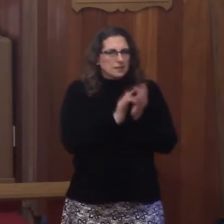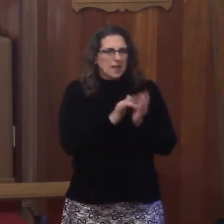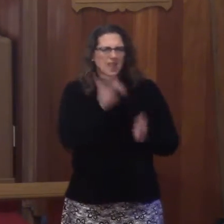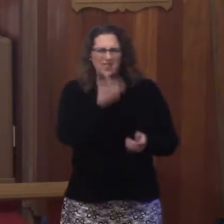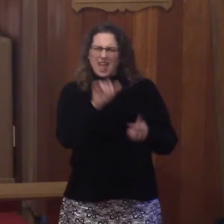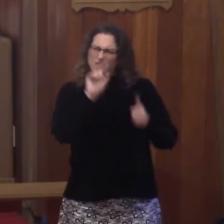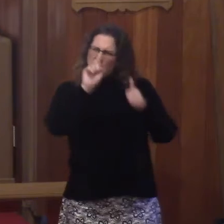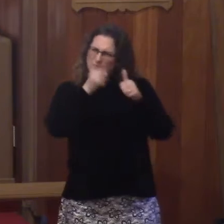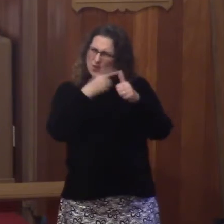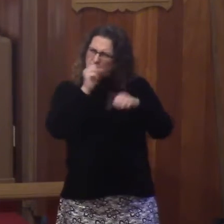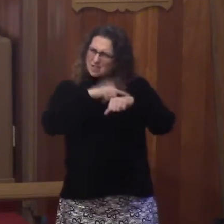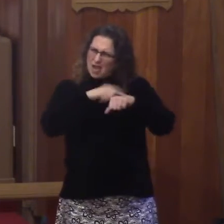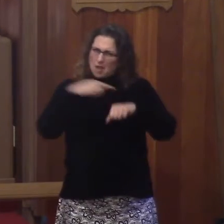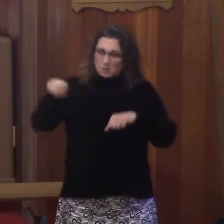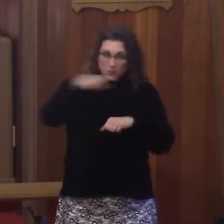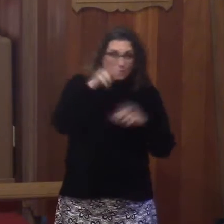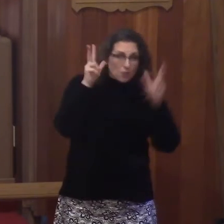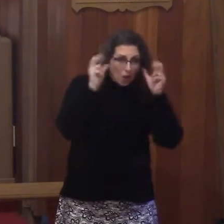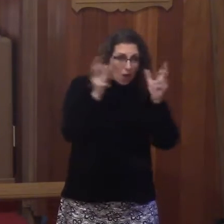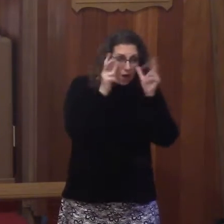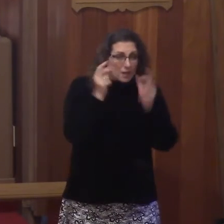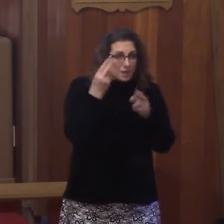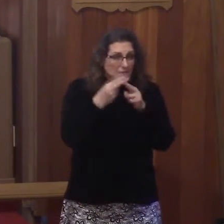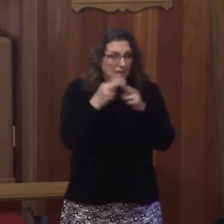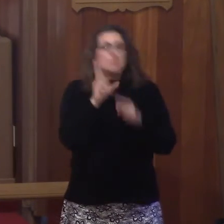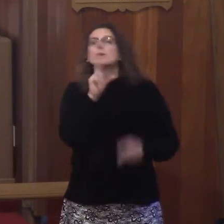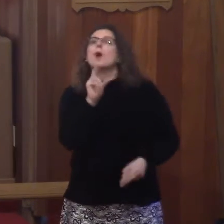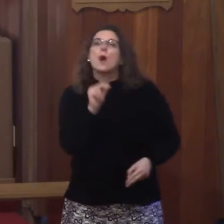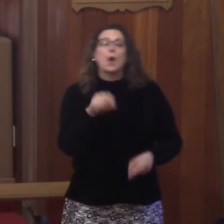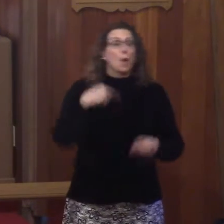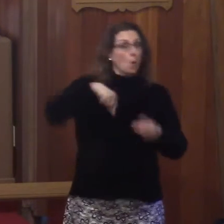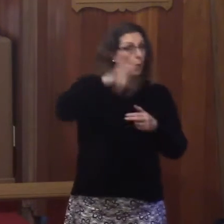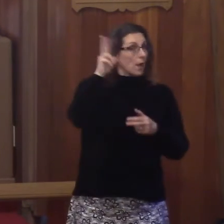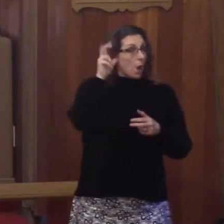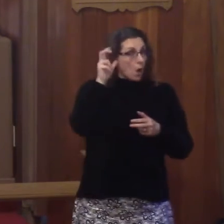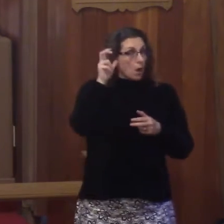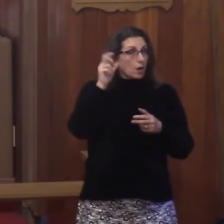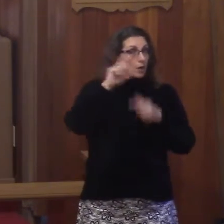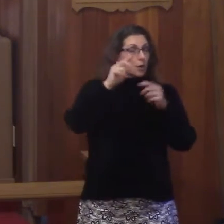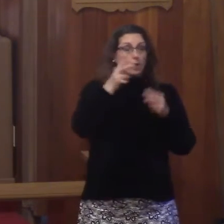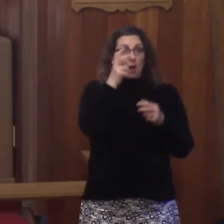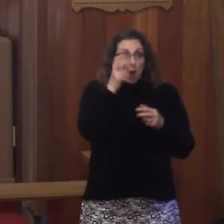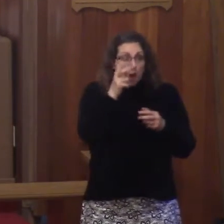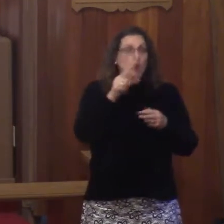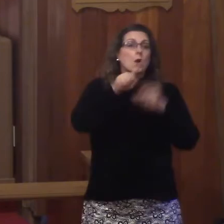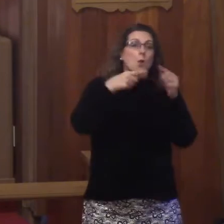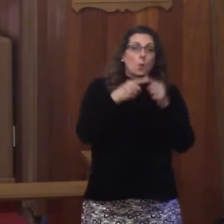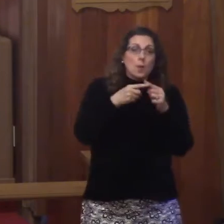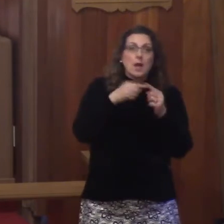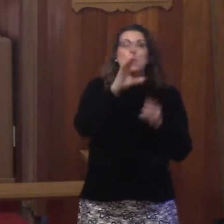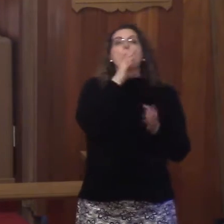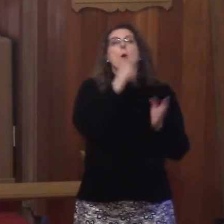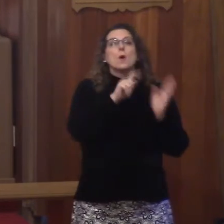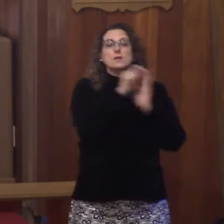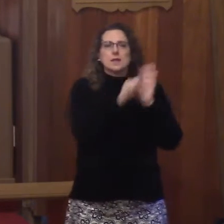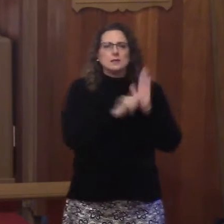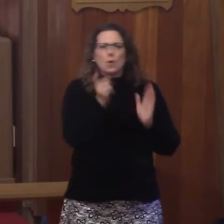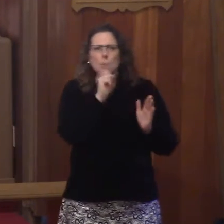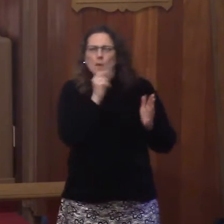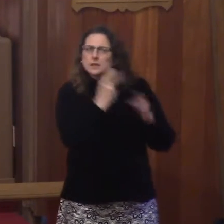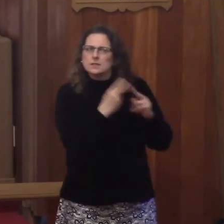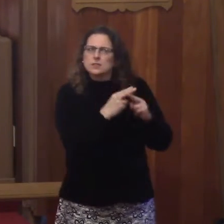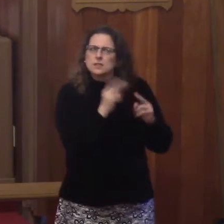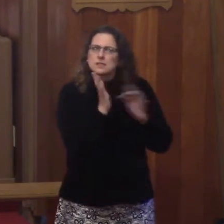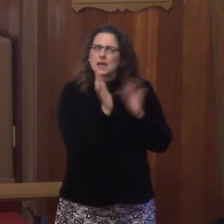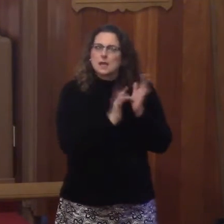Jesus in the Bible? Is this the first time? No. We heard it in the Old Testament. What's Jesus' name in the Old Testament? Where do we